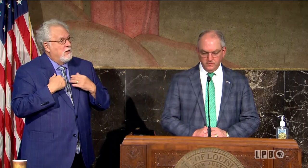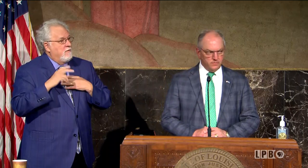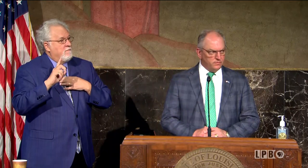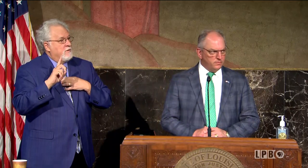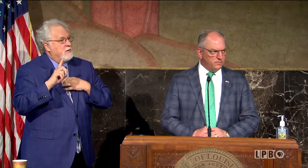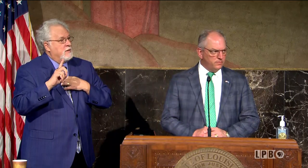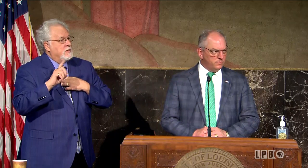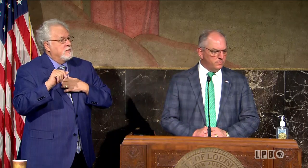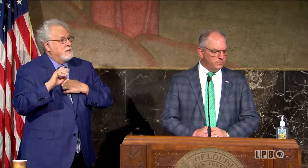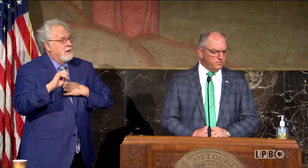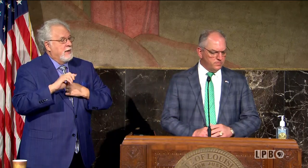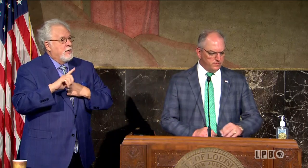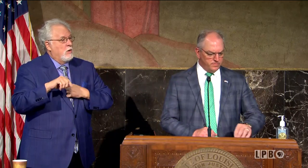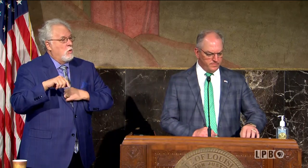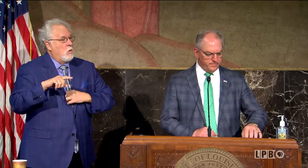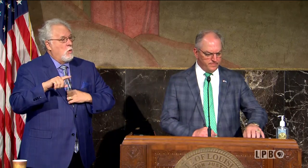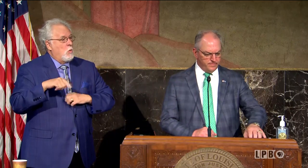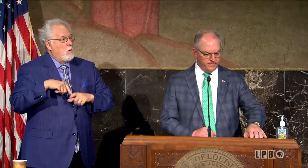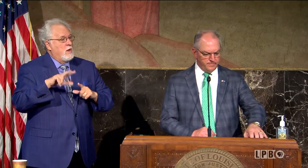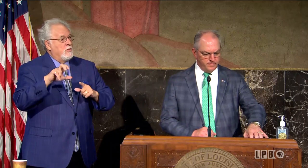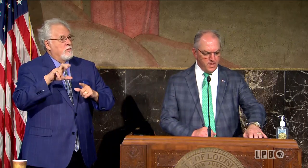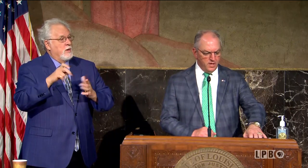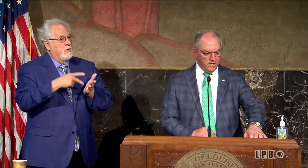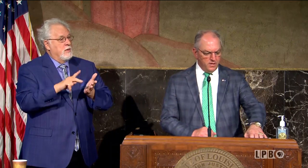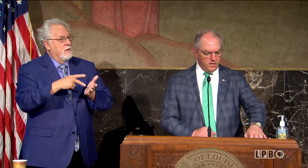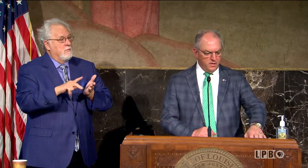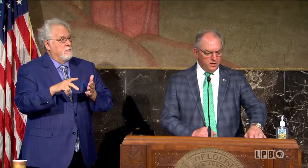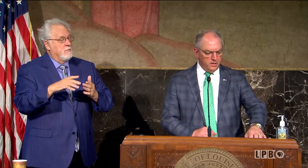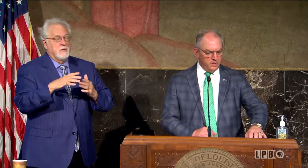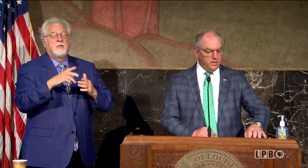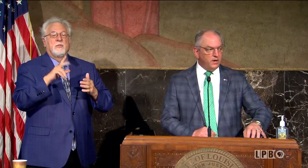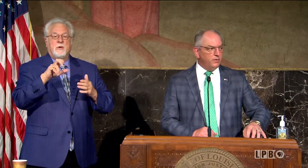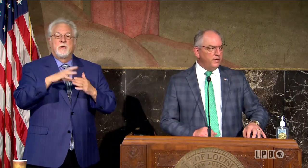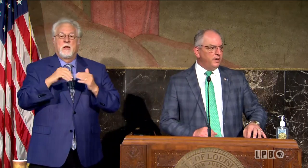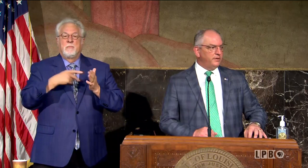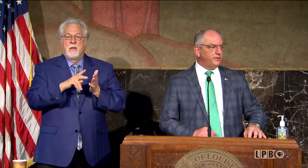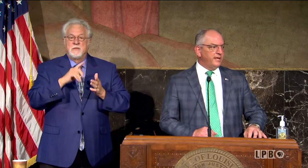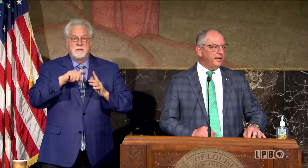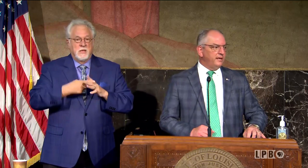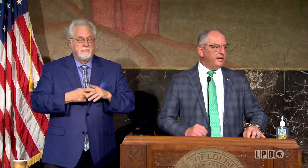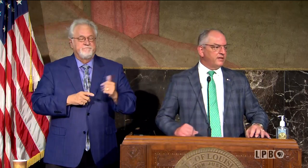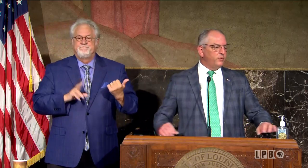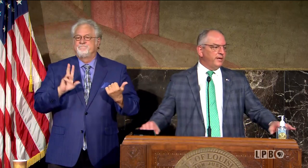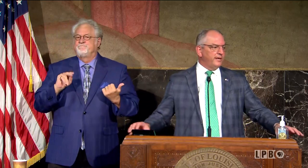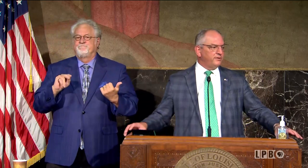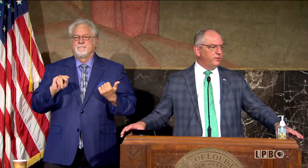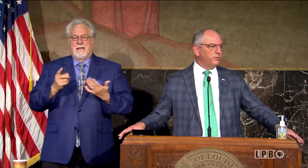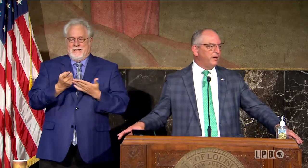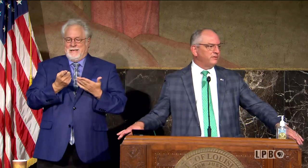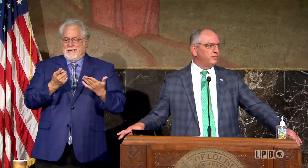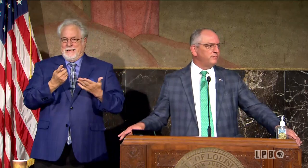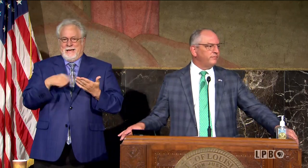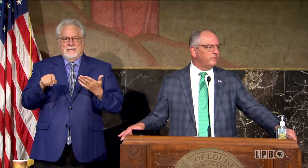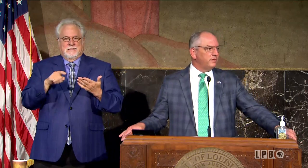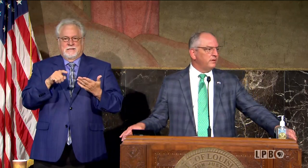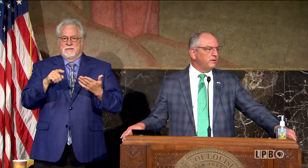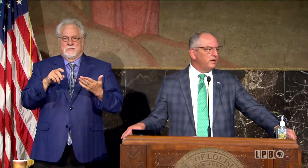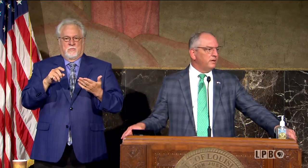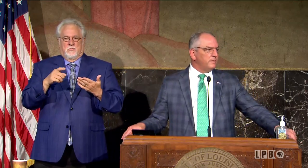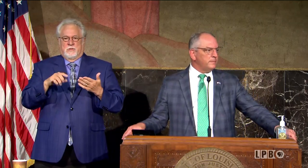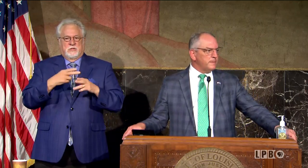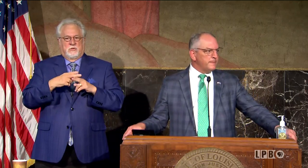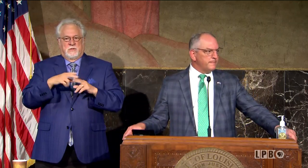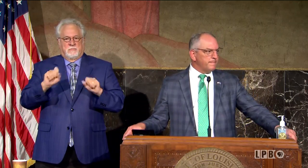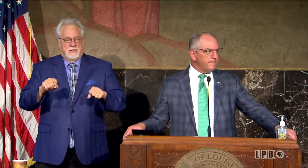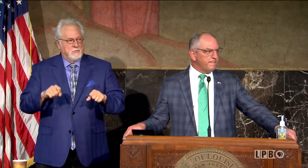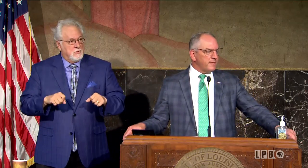the $300 additional unemployment payments are going to start flowing here in Louisiana? No, other than next week and as soon as possible. You